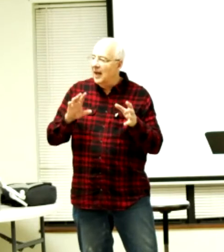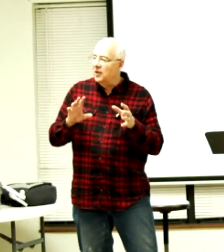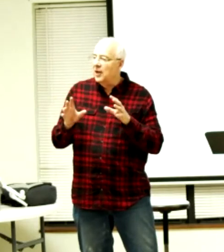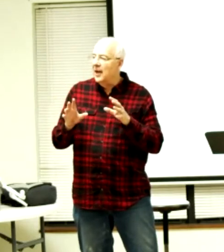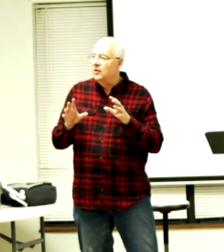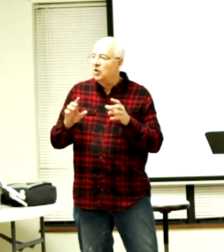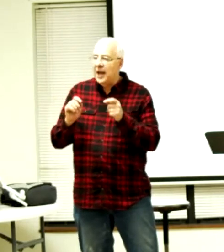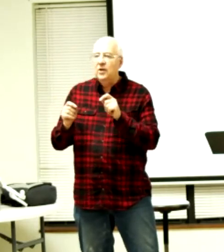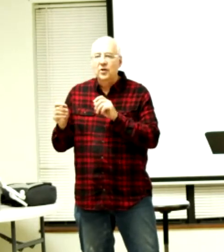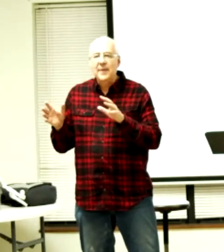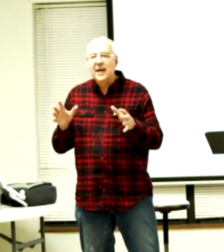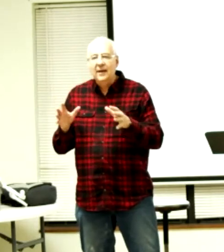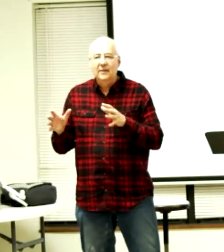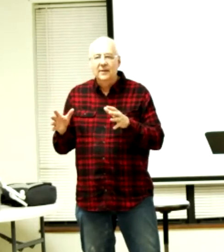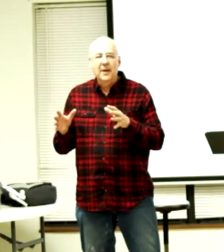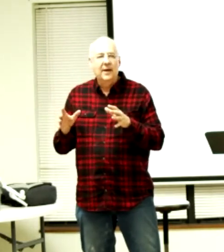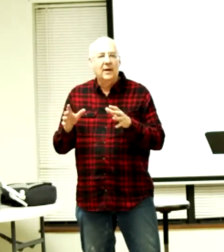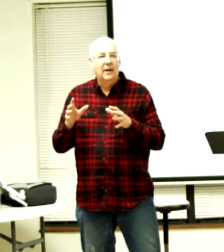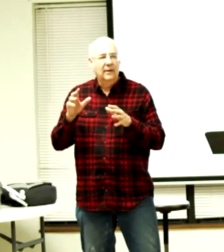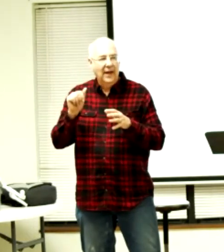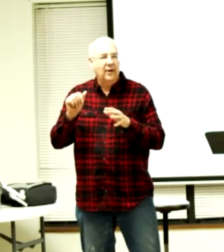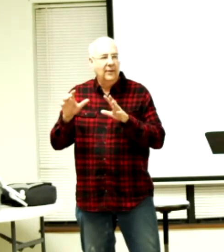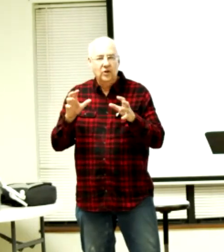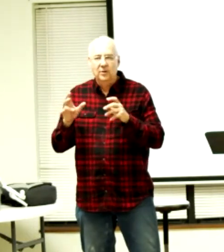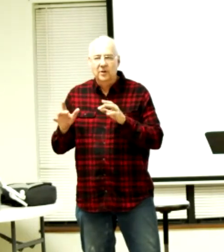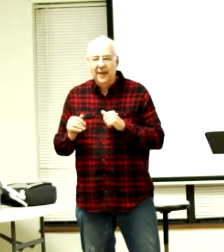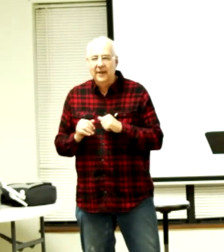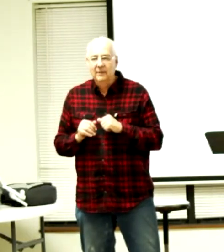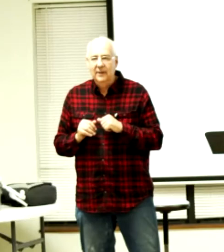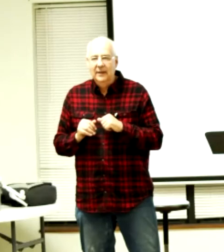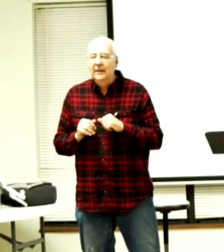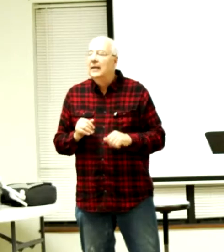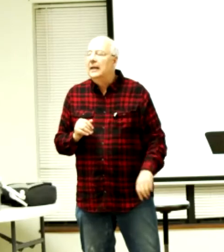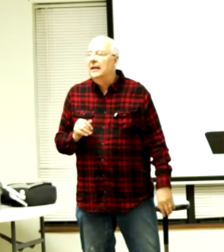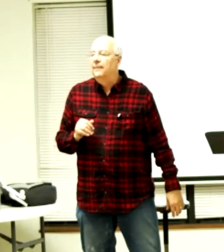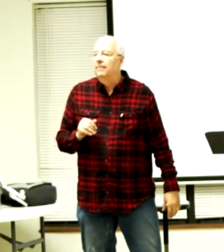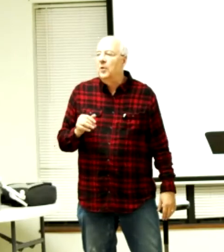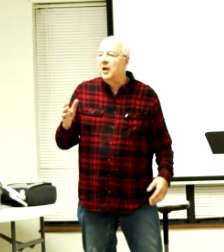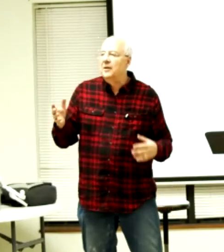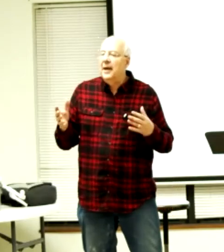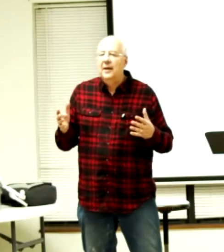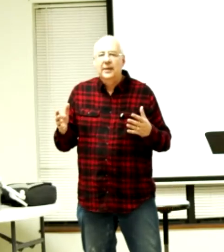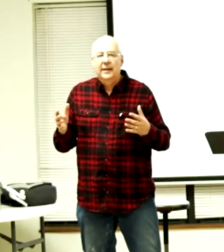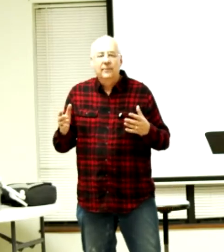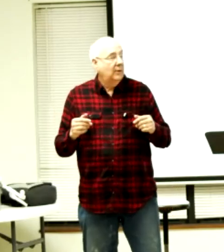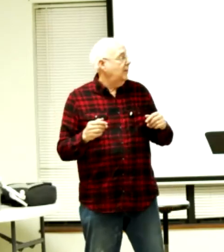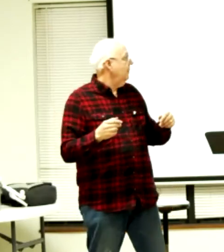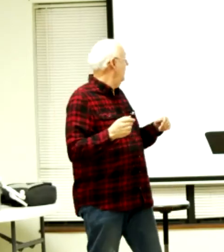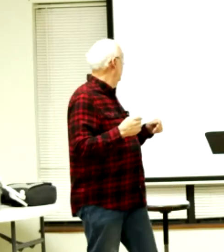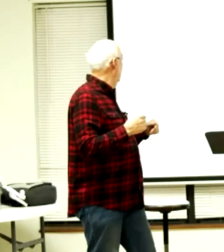lot of signs change their meaning depending on the letter that you use to make it. We talked about,